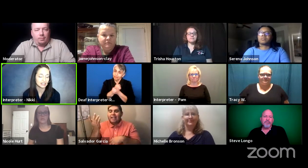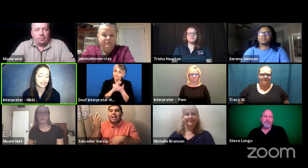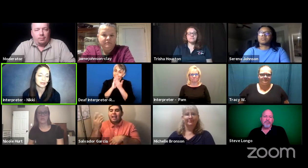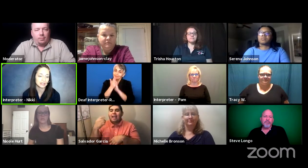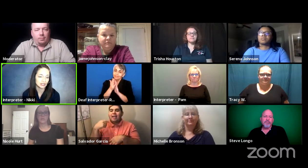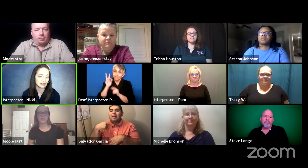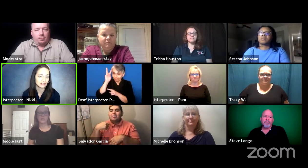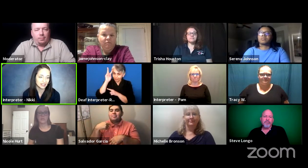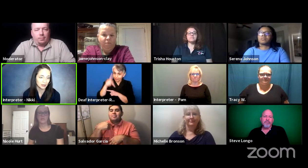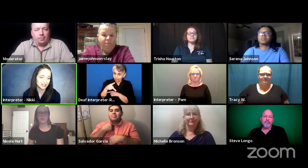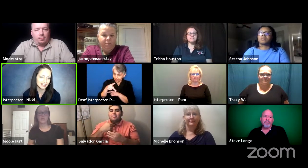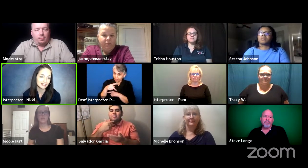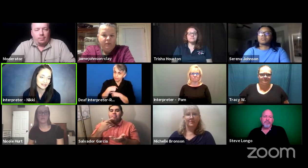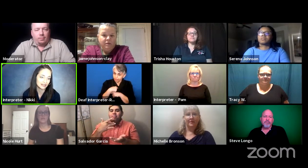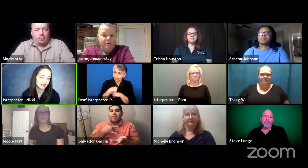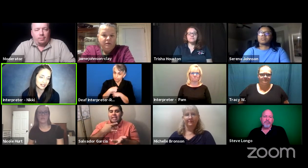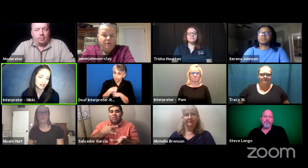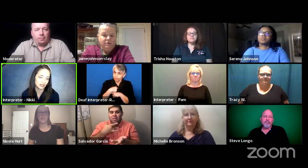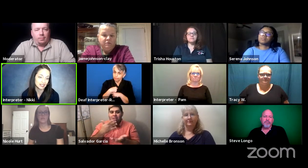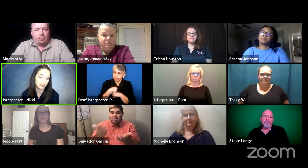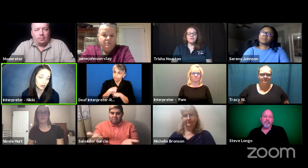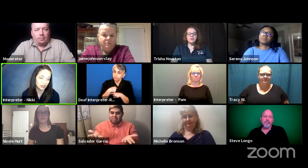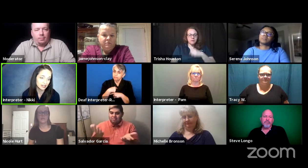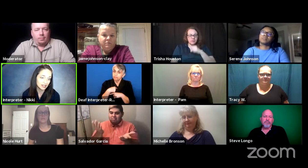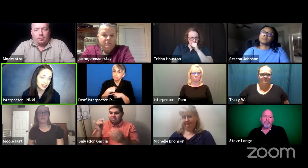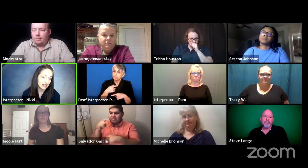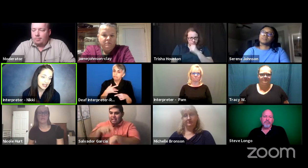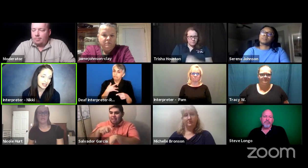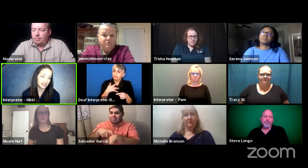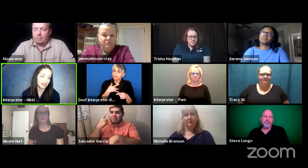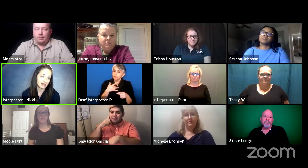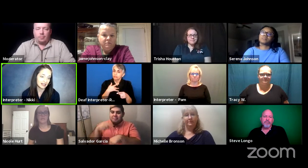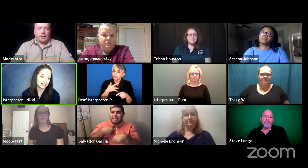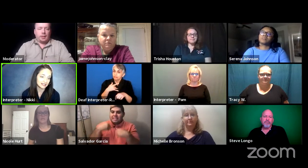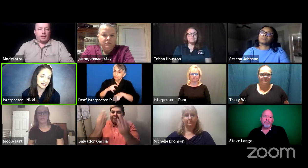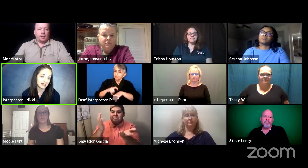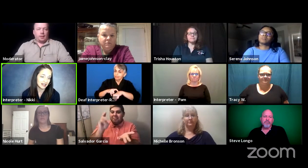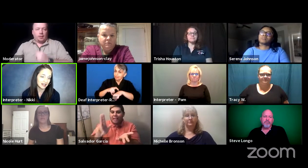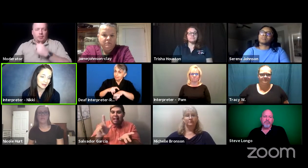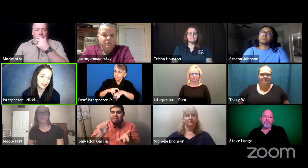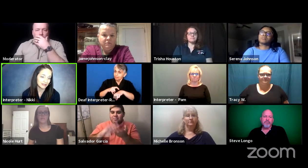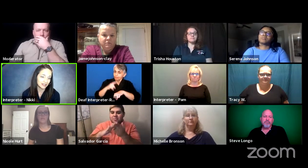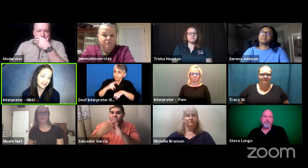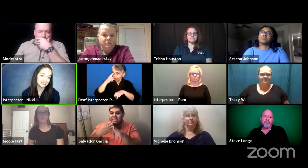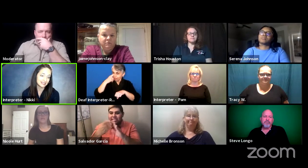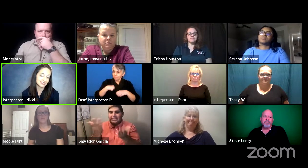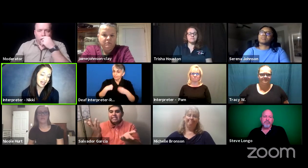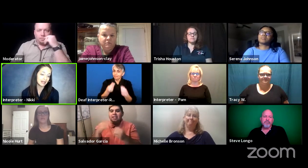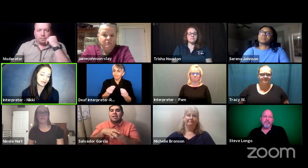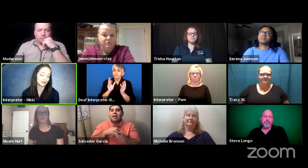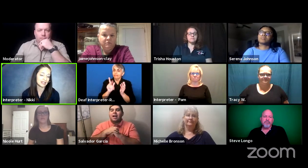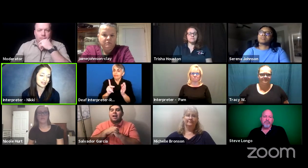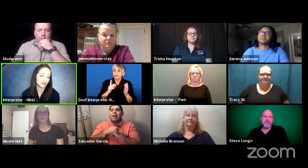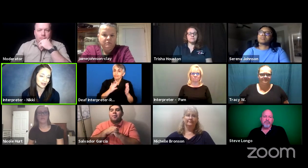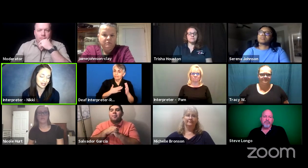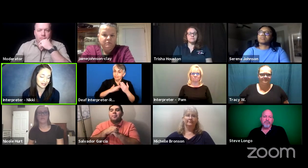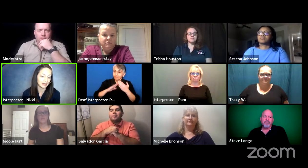the position of vice president for the DHHSC board. And I feel it's time for me to start giving back